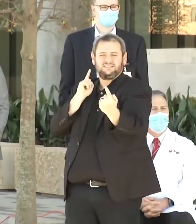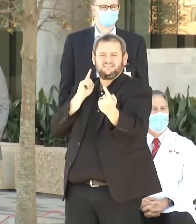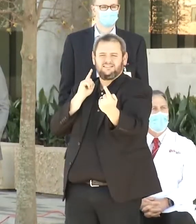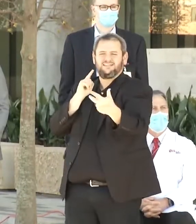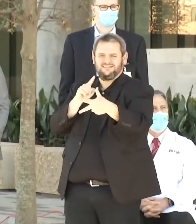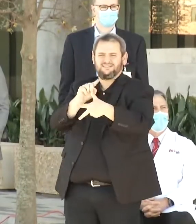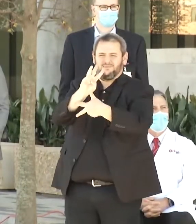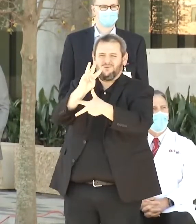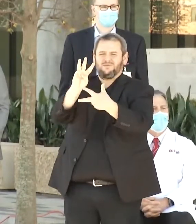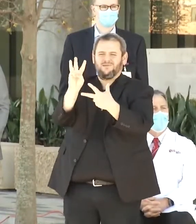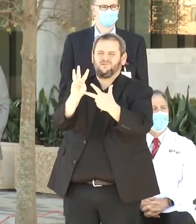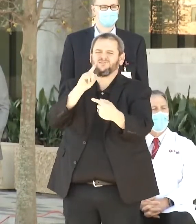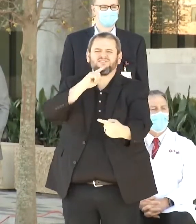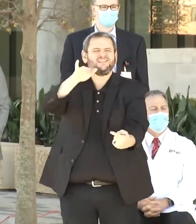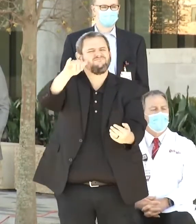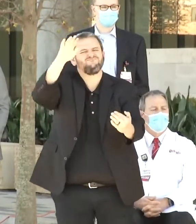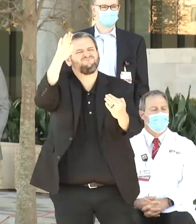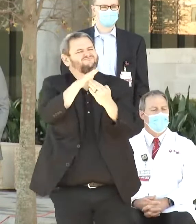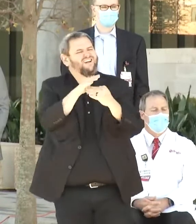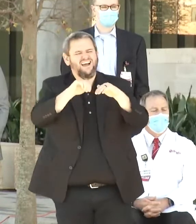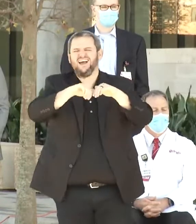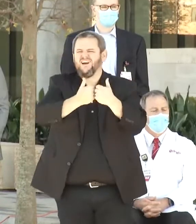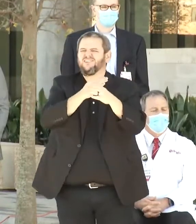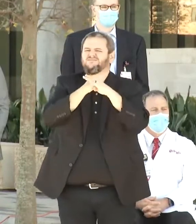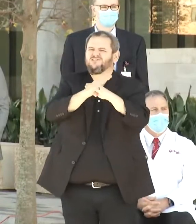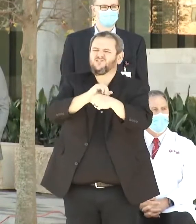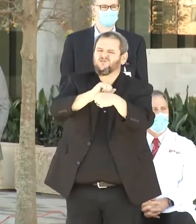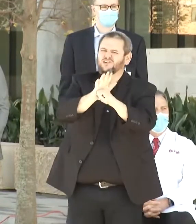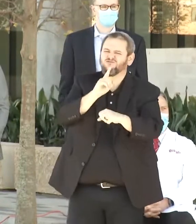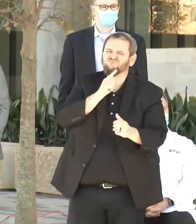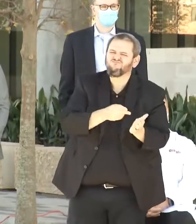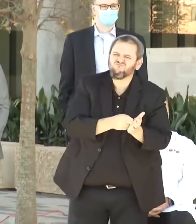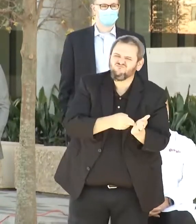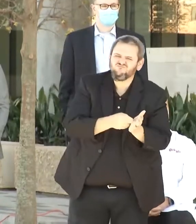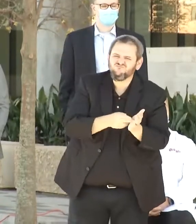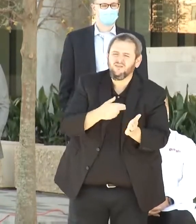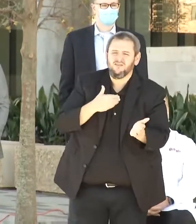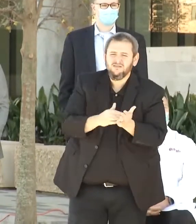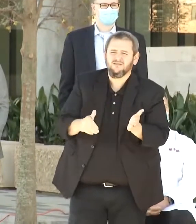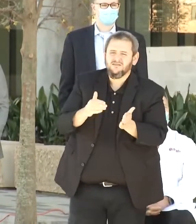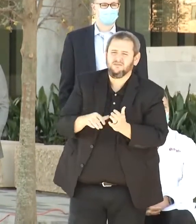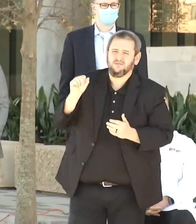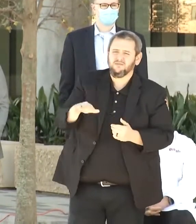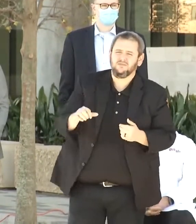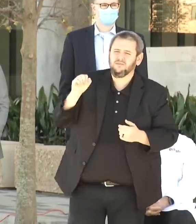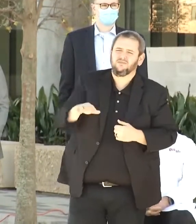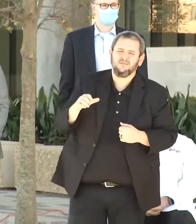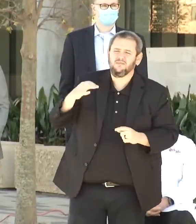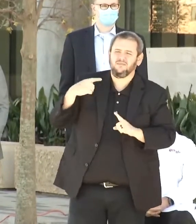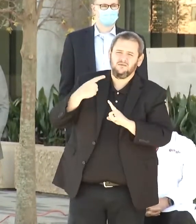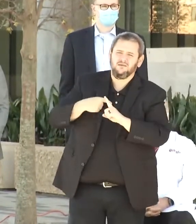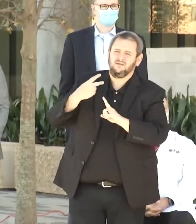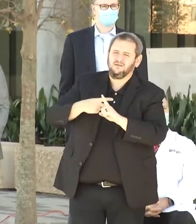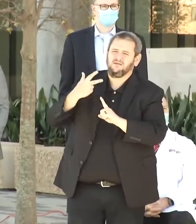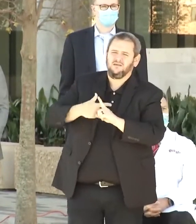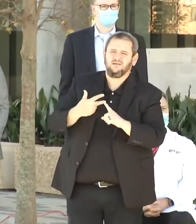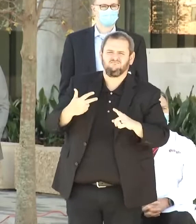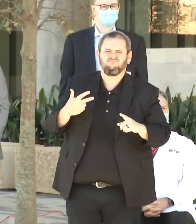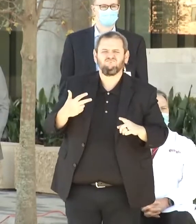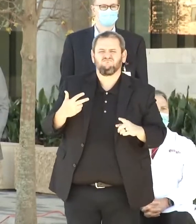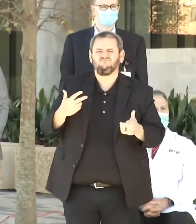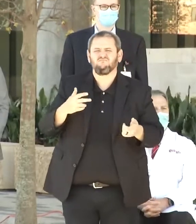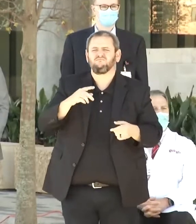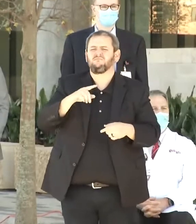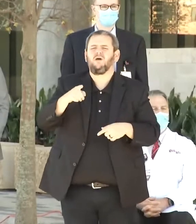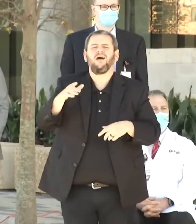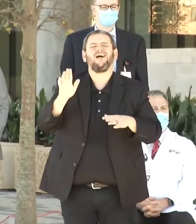mask. You've heard me say this for months, but we cannot become complacent. I